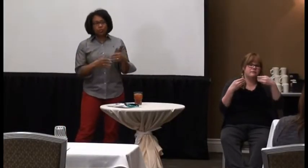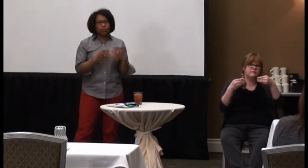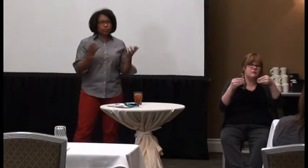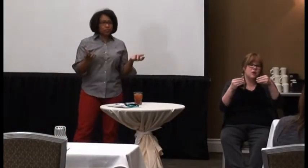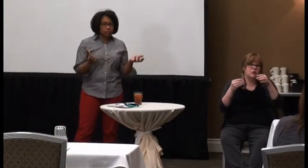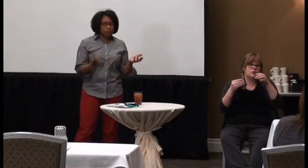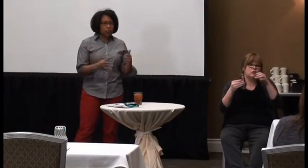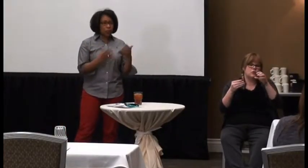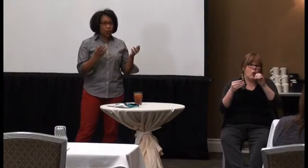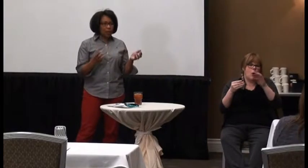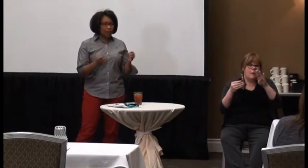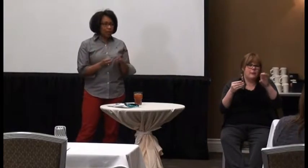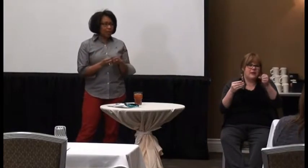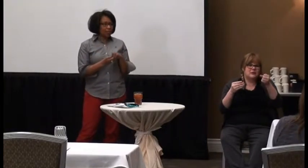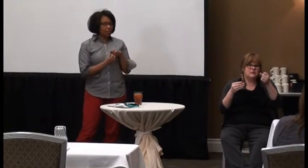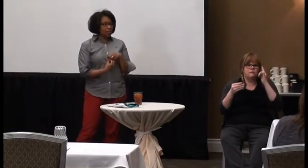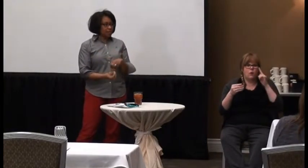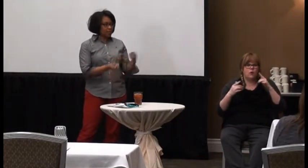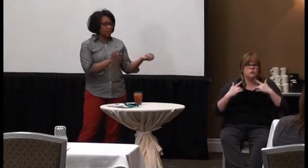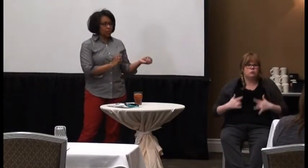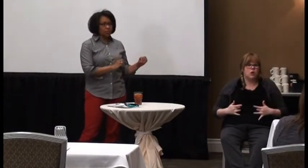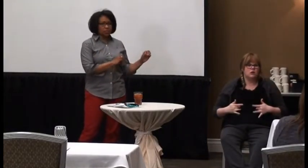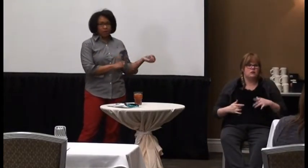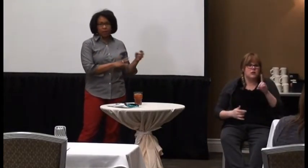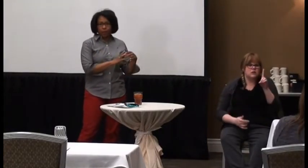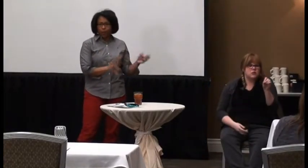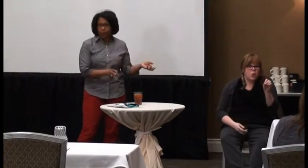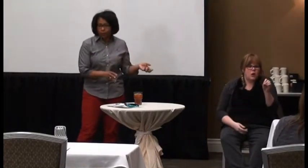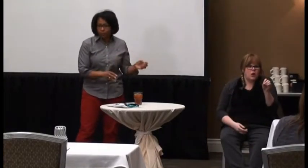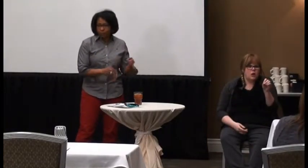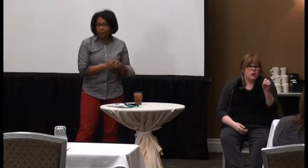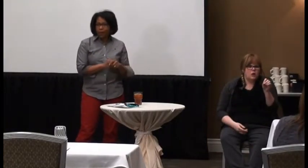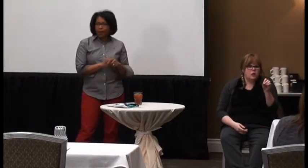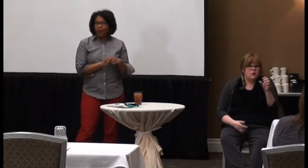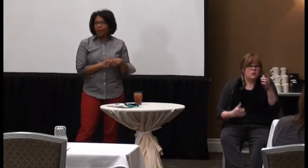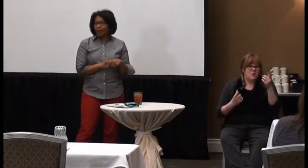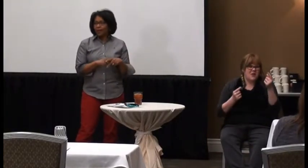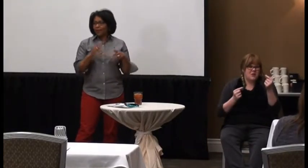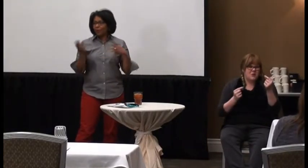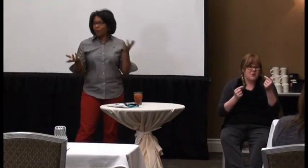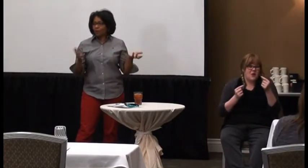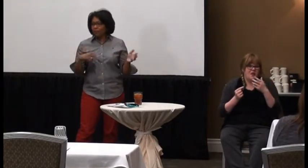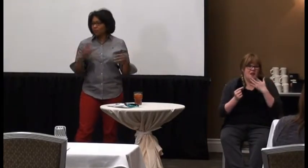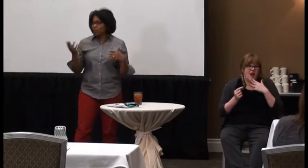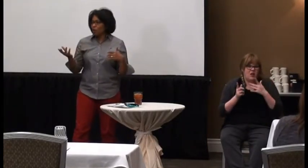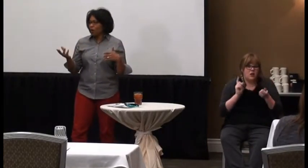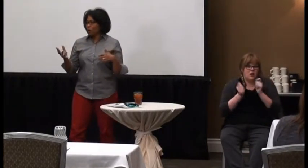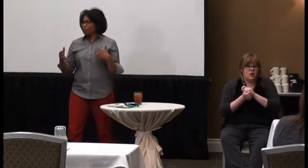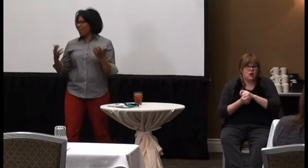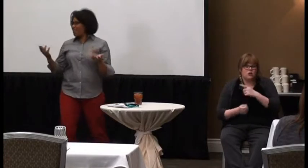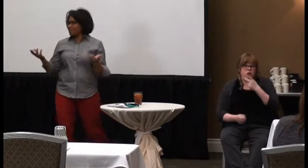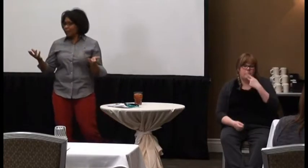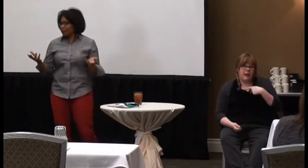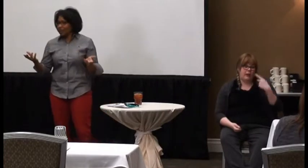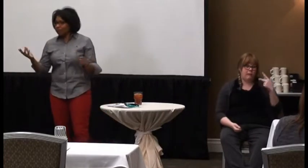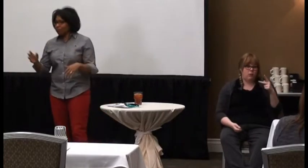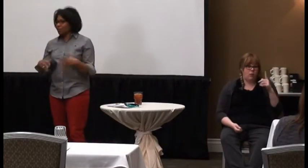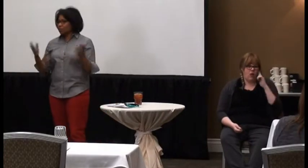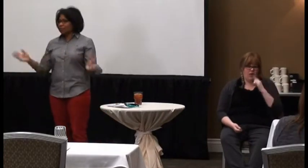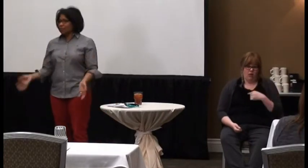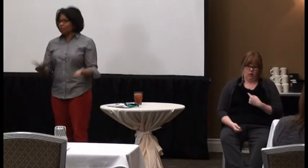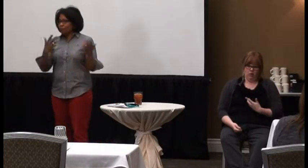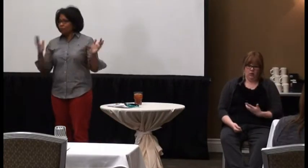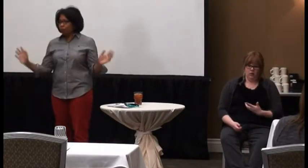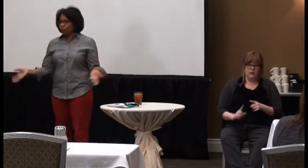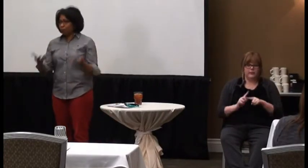depressive disorders for women, and they changed the colors to pink and purple. And I thought, well, that's just marketing. But I just thought,